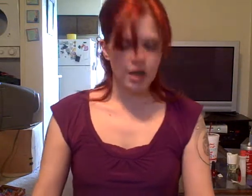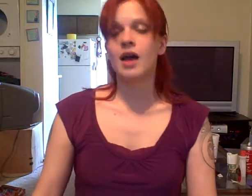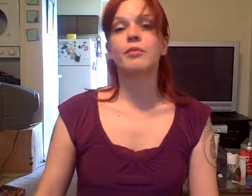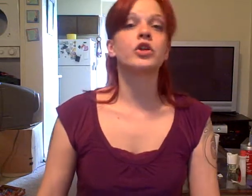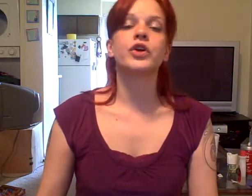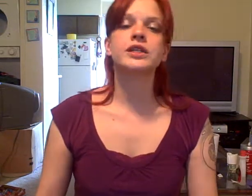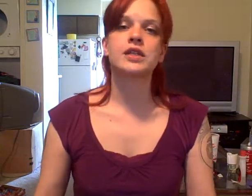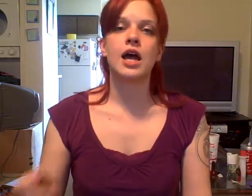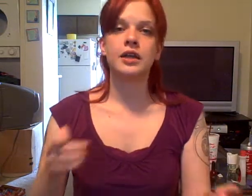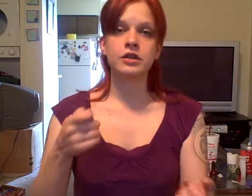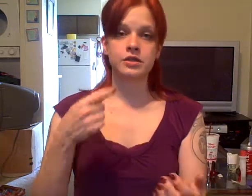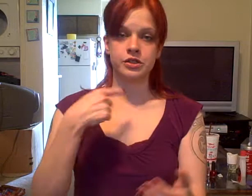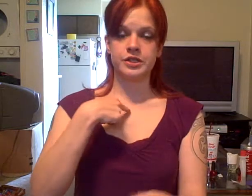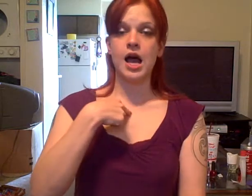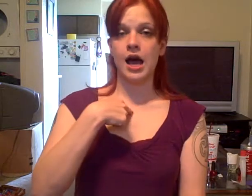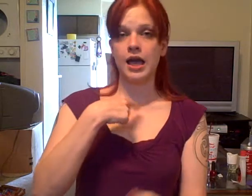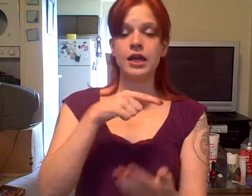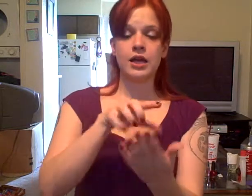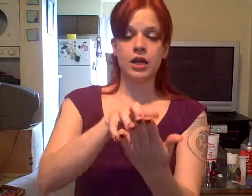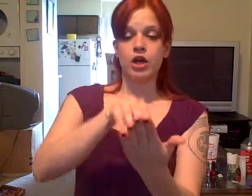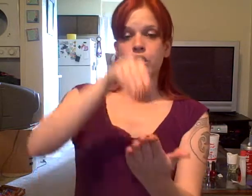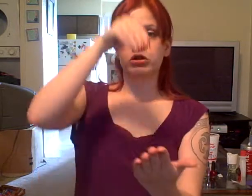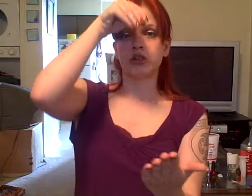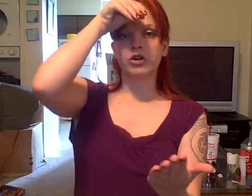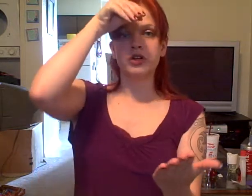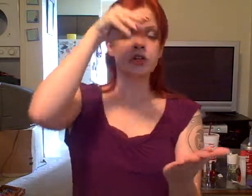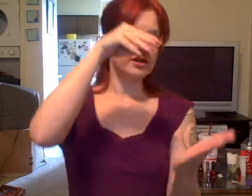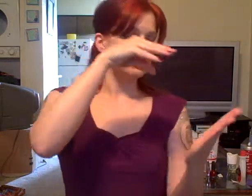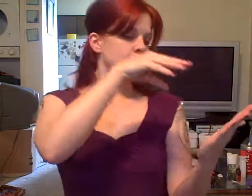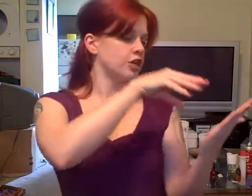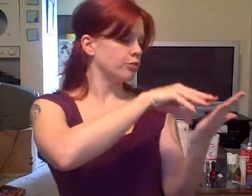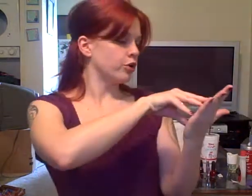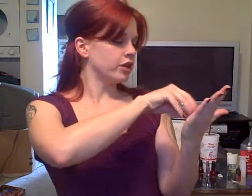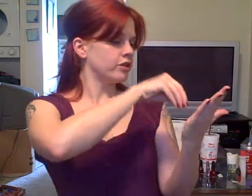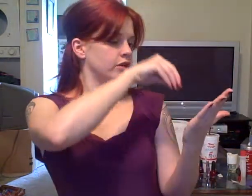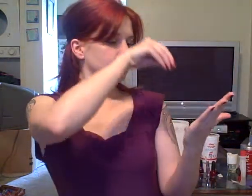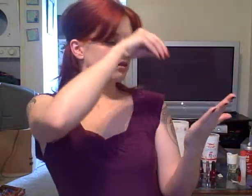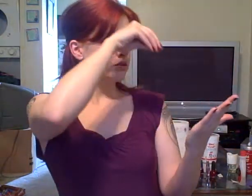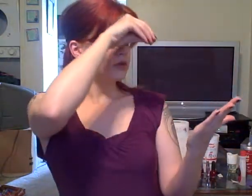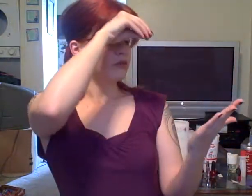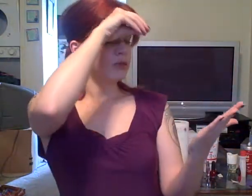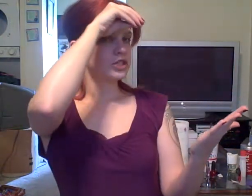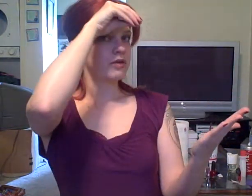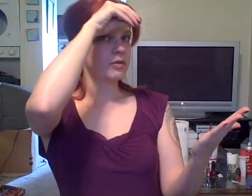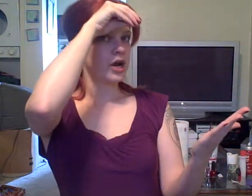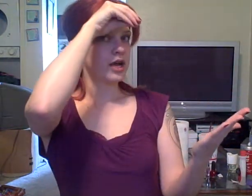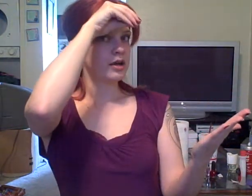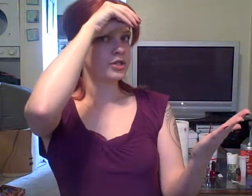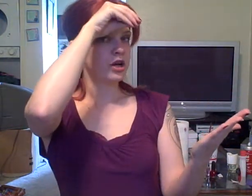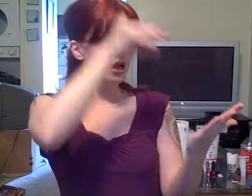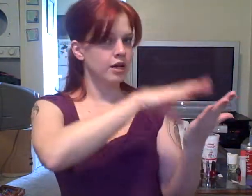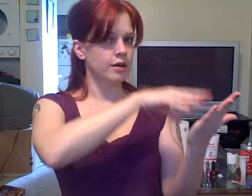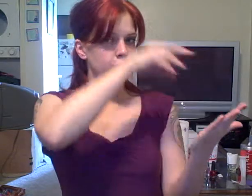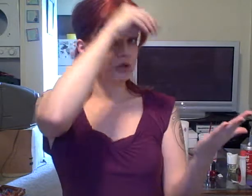I'm learning sign. So you say I. Learn. It's like you're pulling the information up from your hand up to your head. I'm